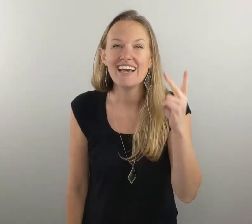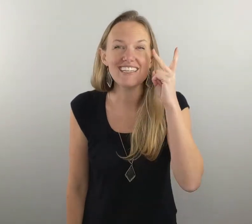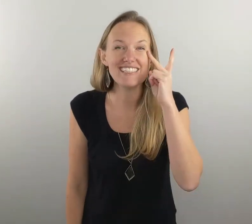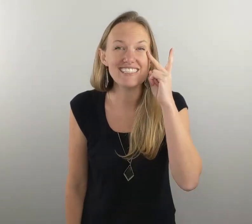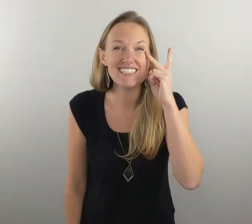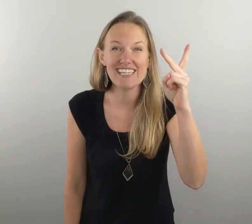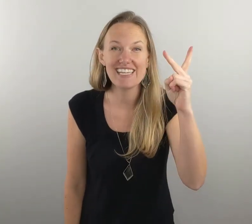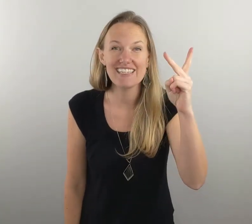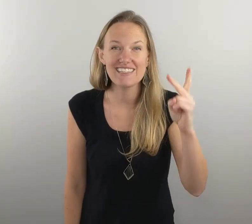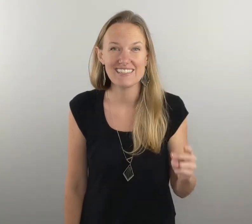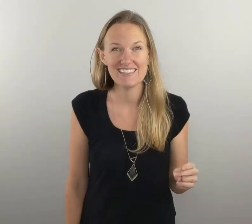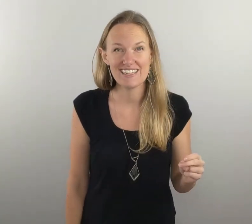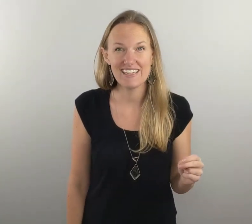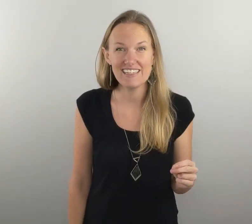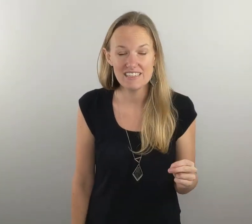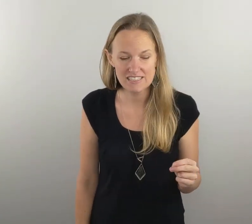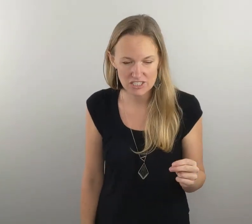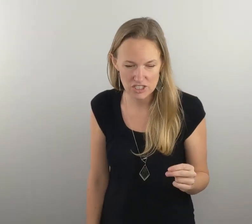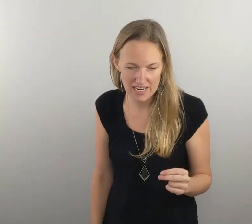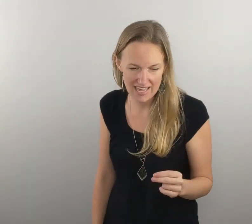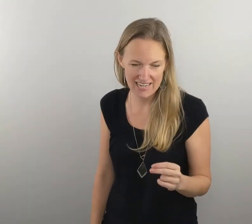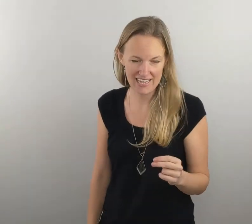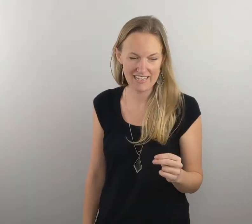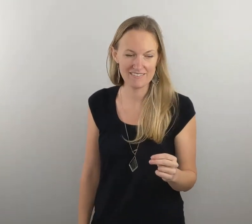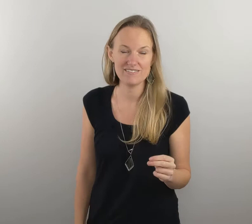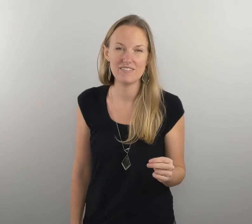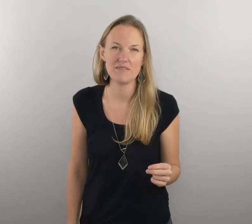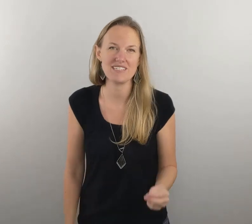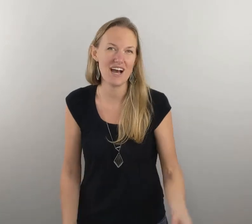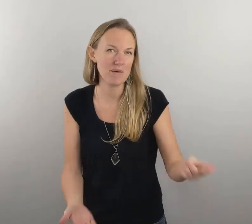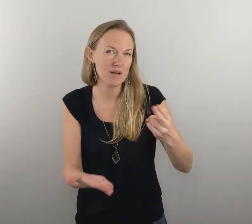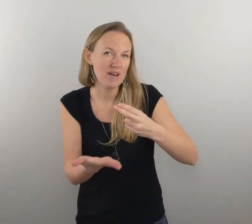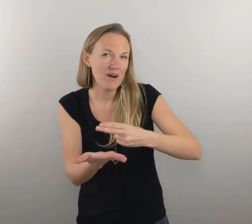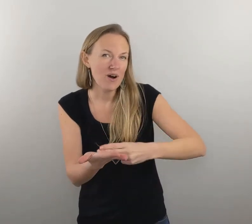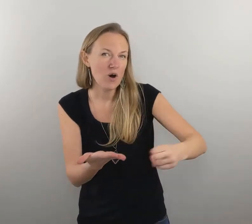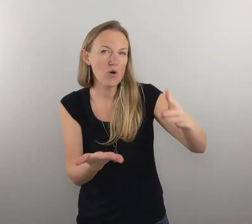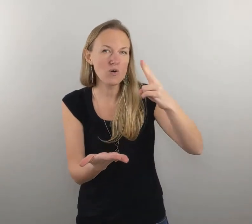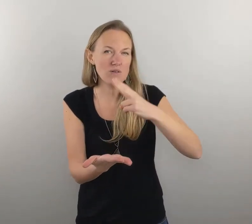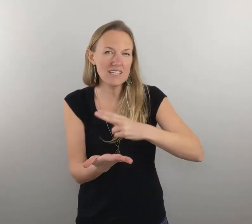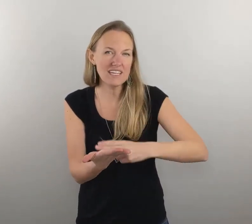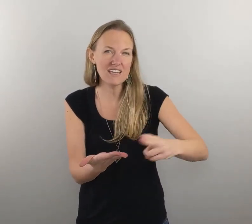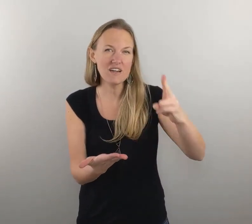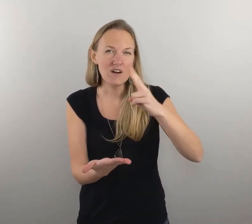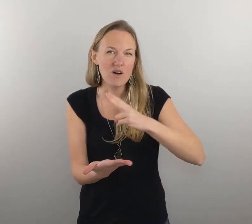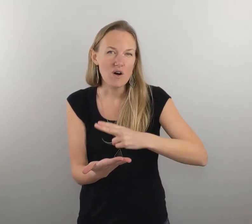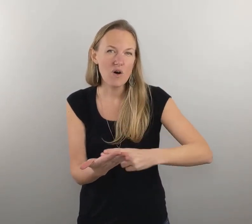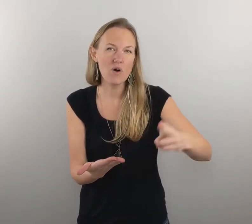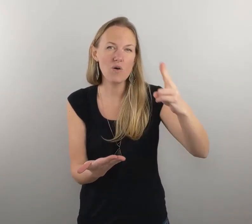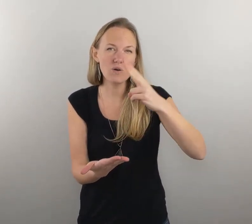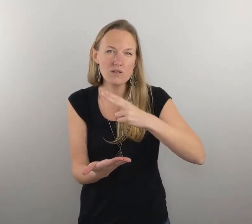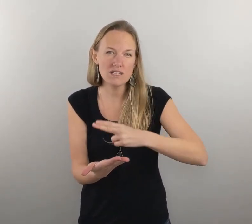then see. Okay, let's try that again from the top. Holy,